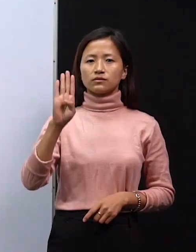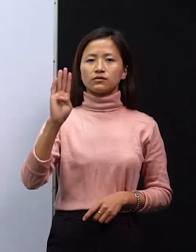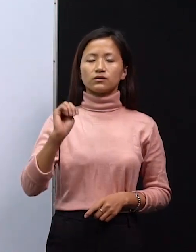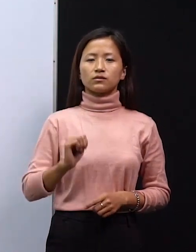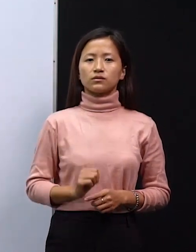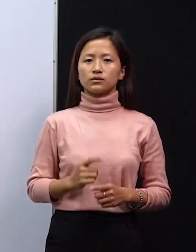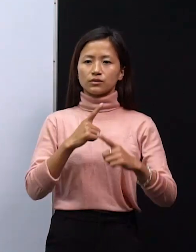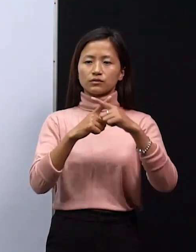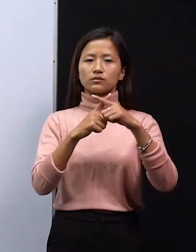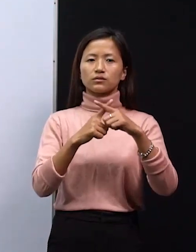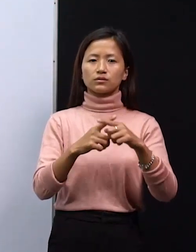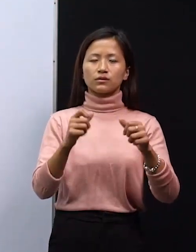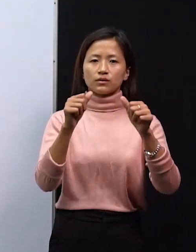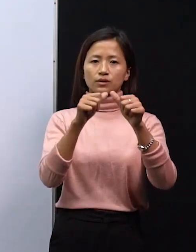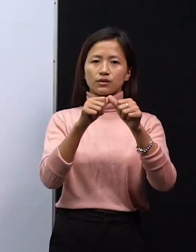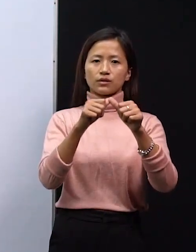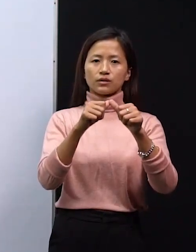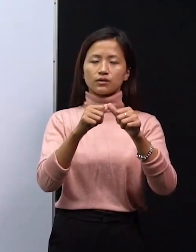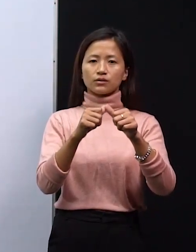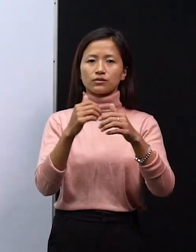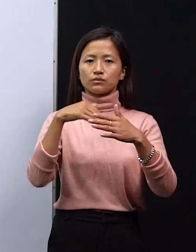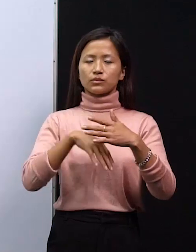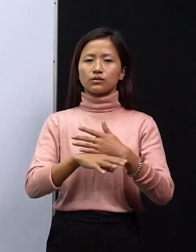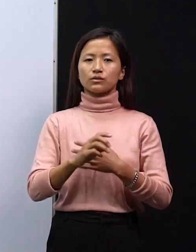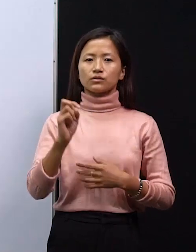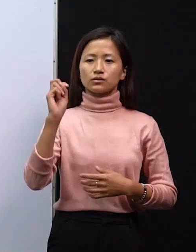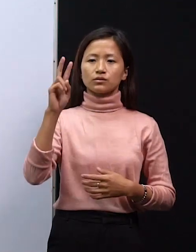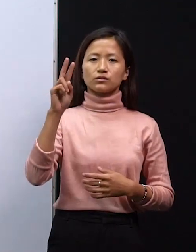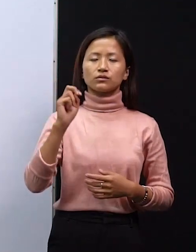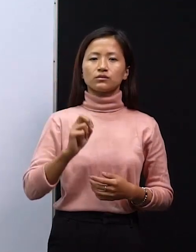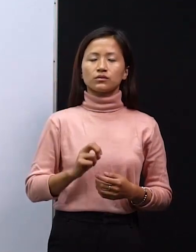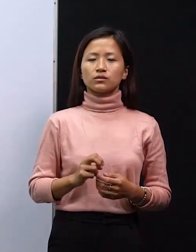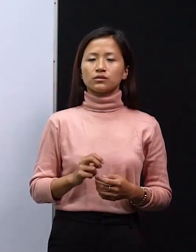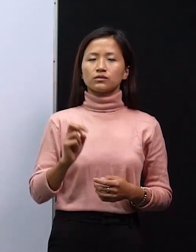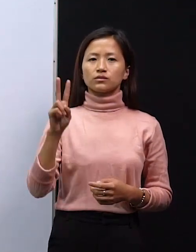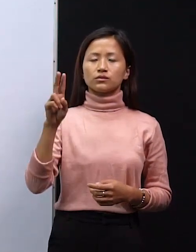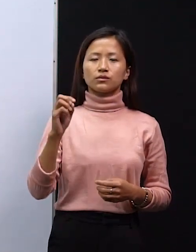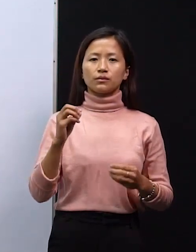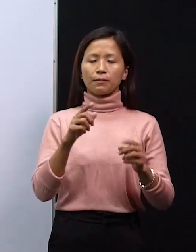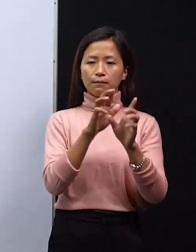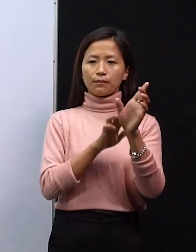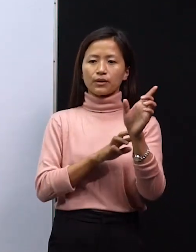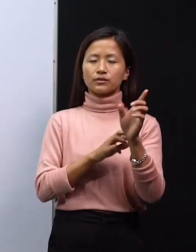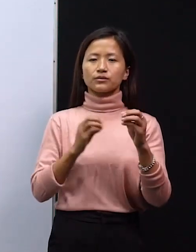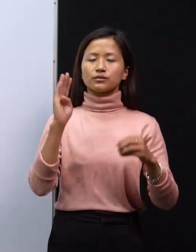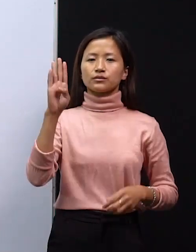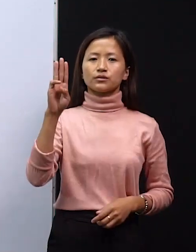4 into a to the power 2 minus 2 by 3b to the power